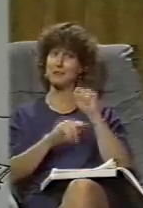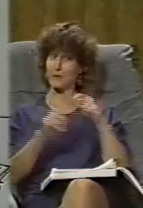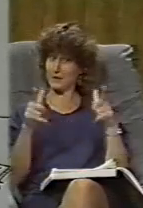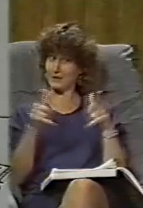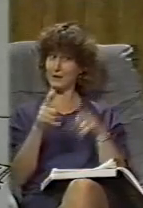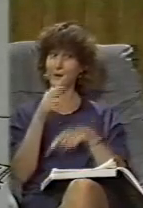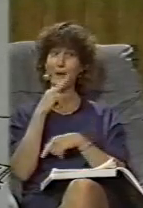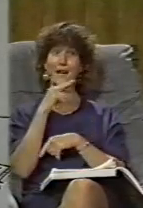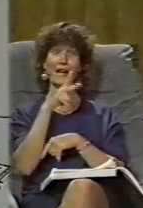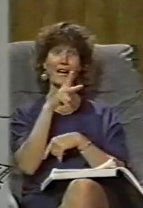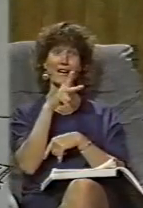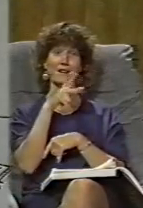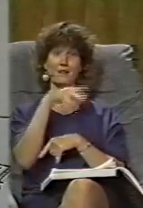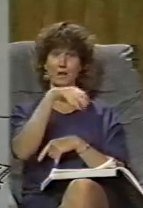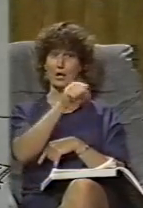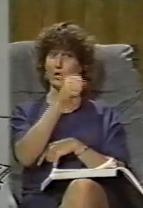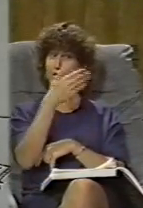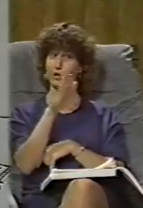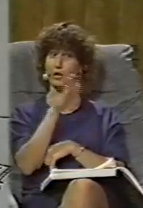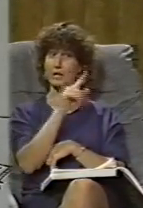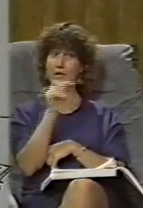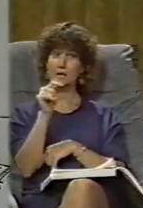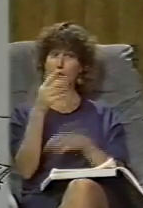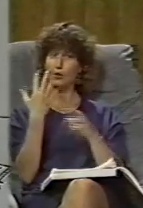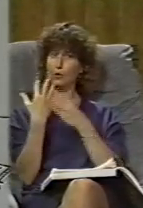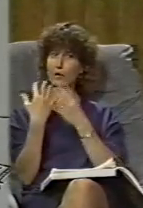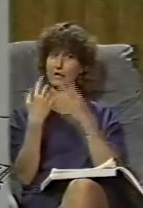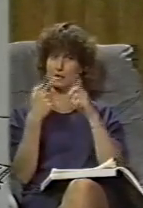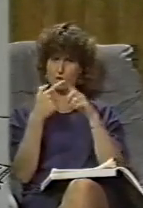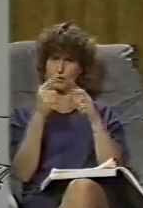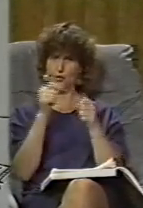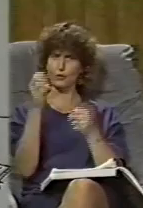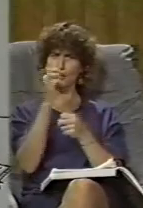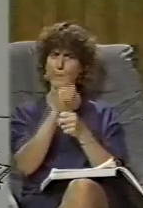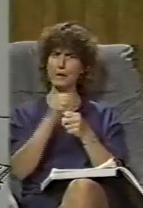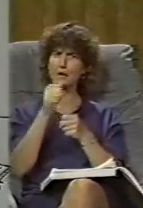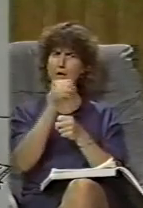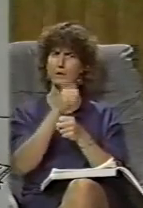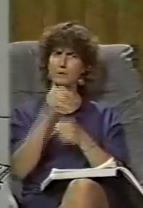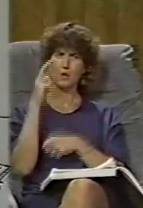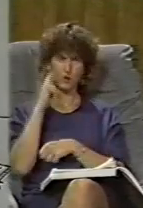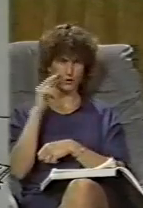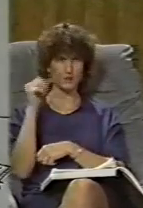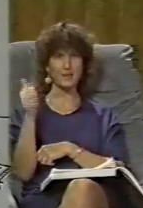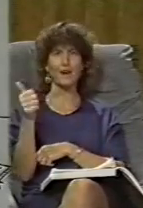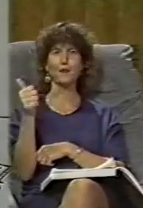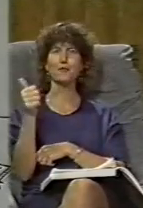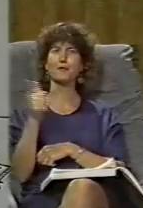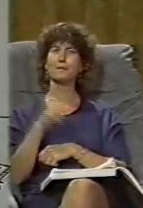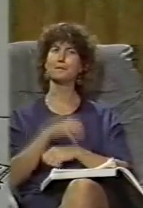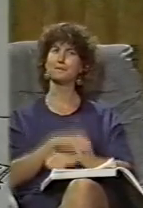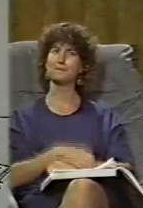So the little red hen took the wheat to the mill herself.